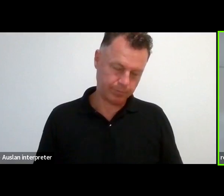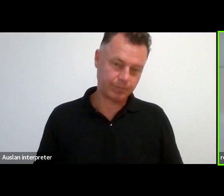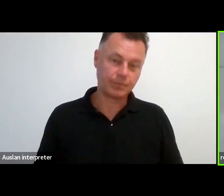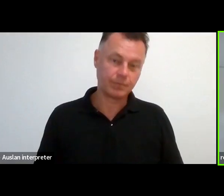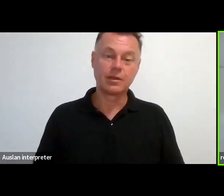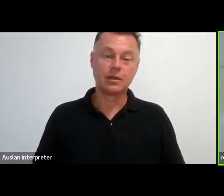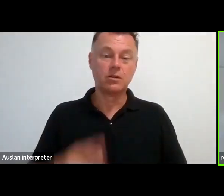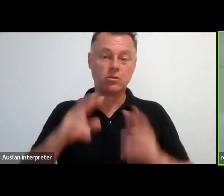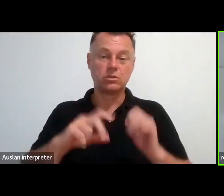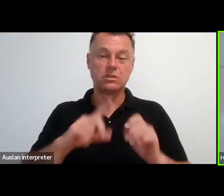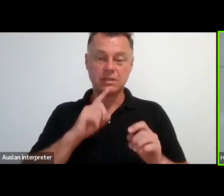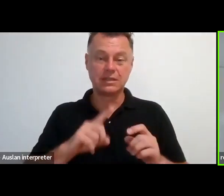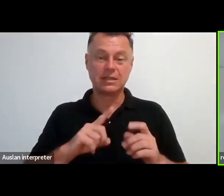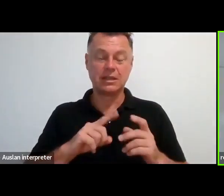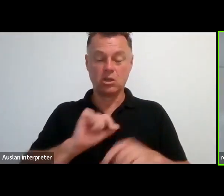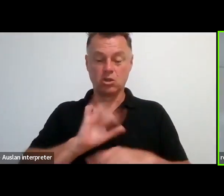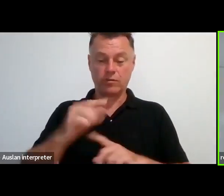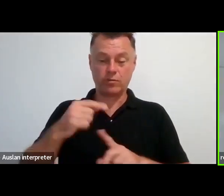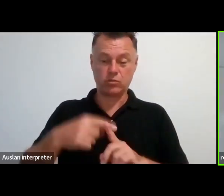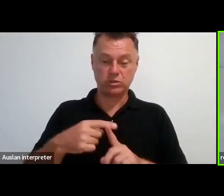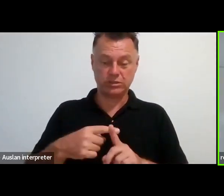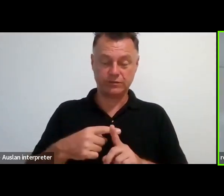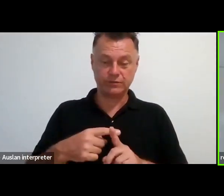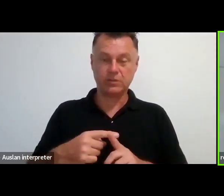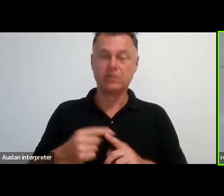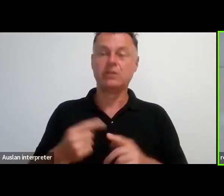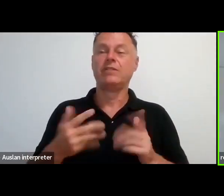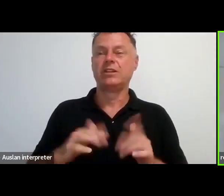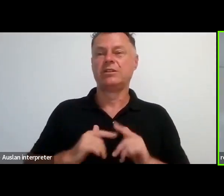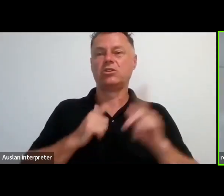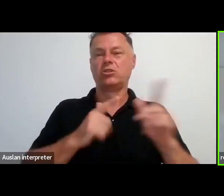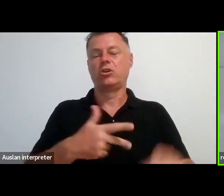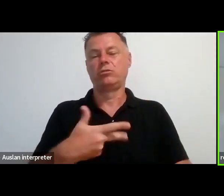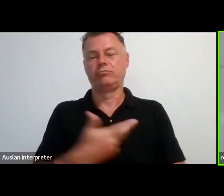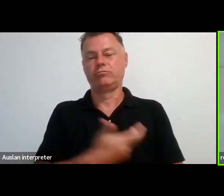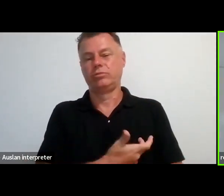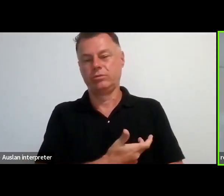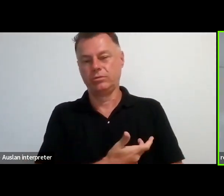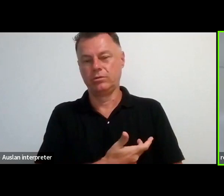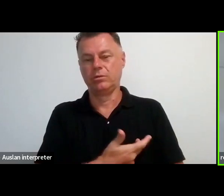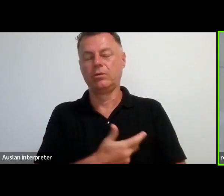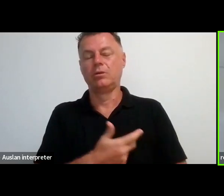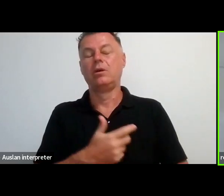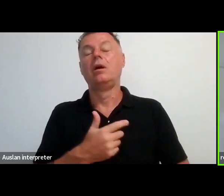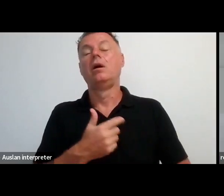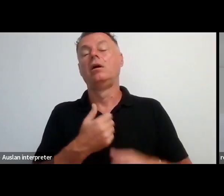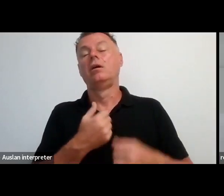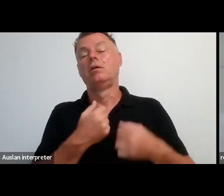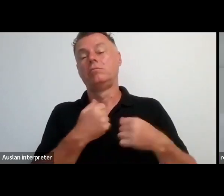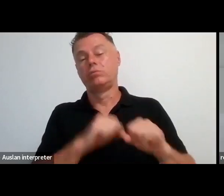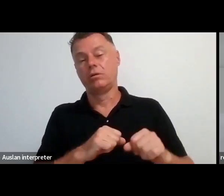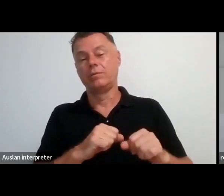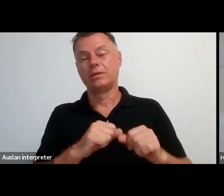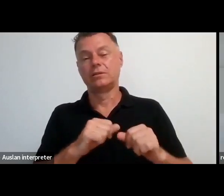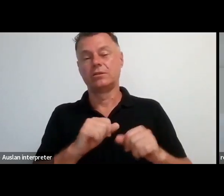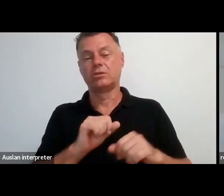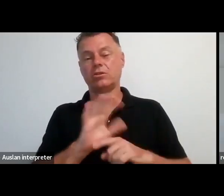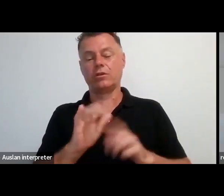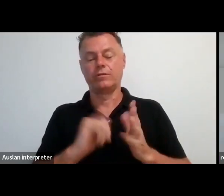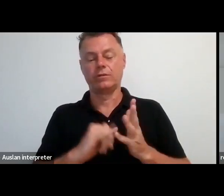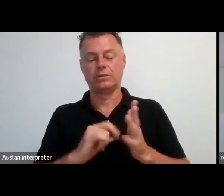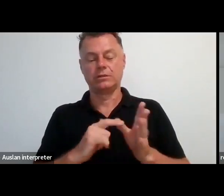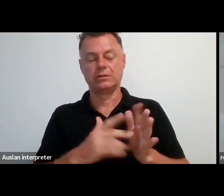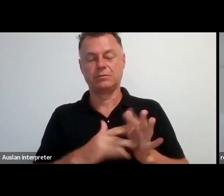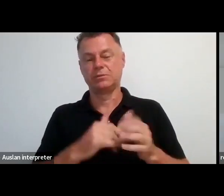vaccinated after having COVID decreases your chance of long COVID symptoms. Thanks. And a couple more questions